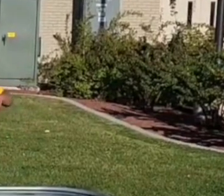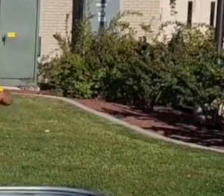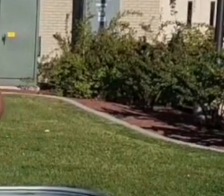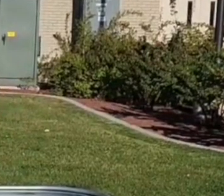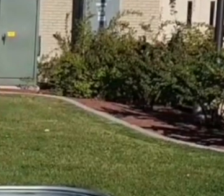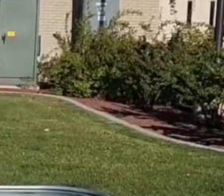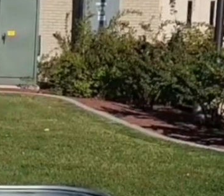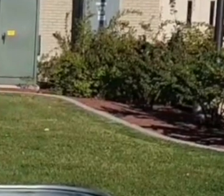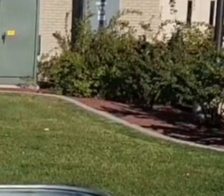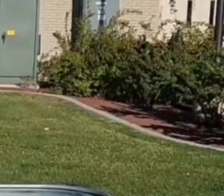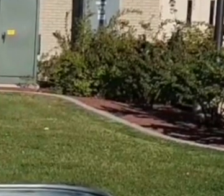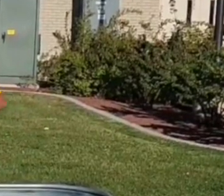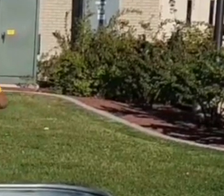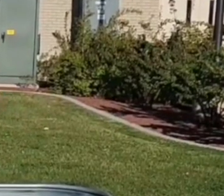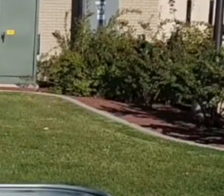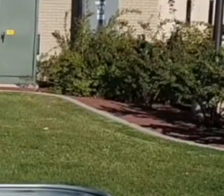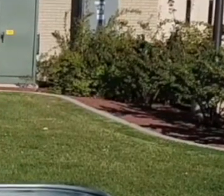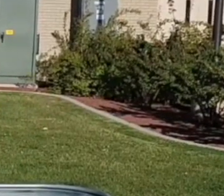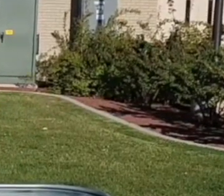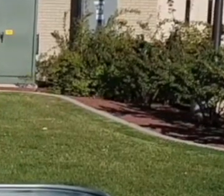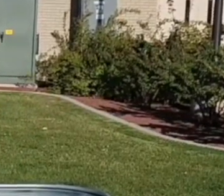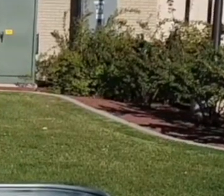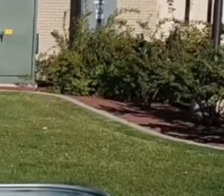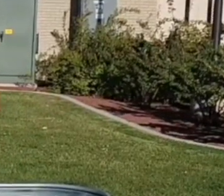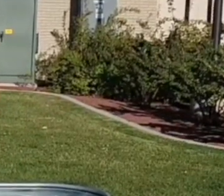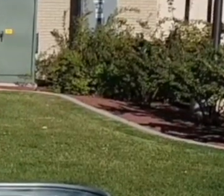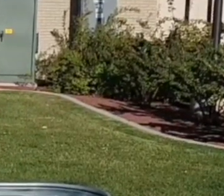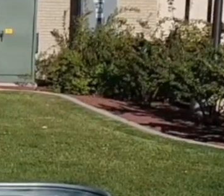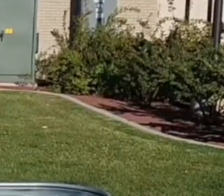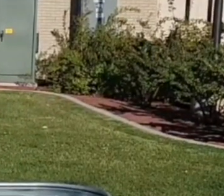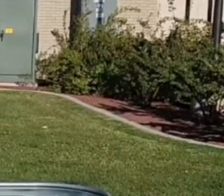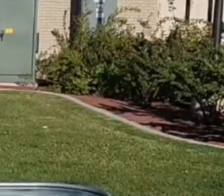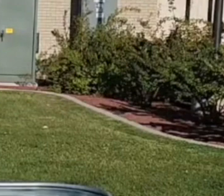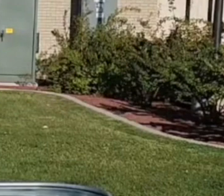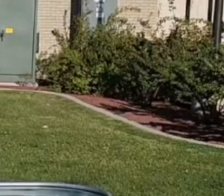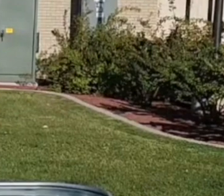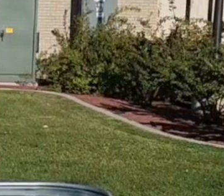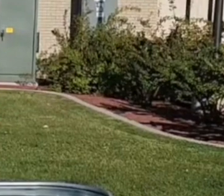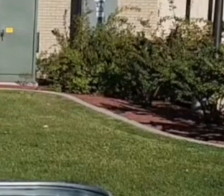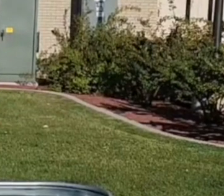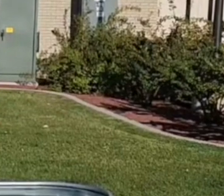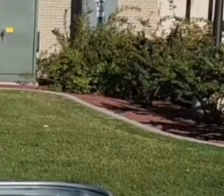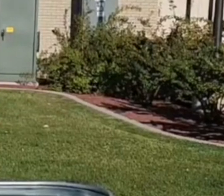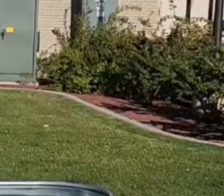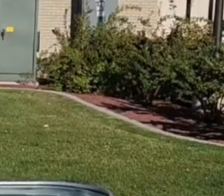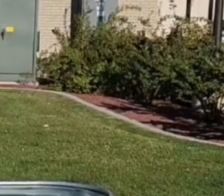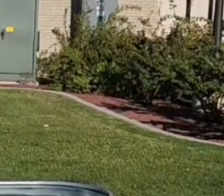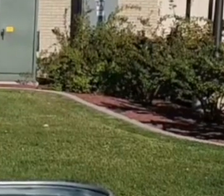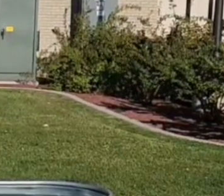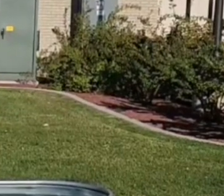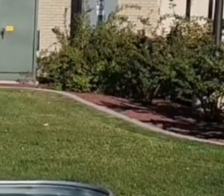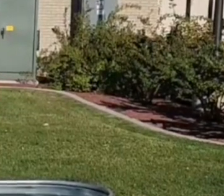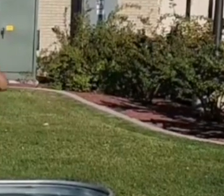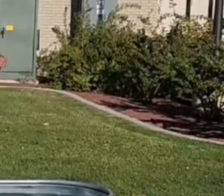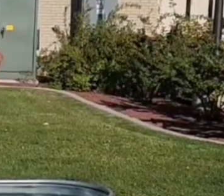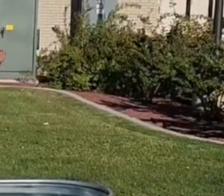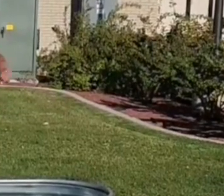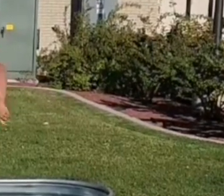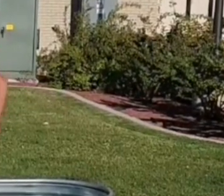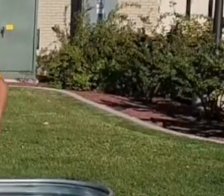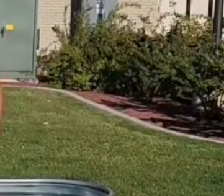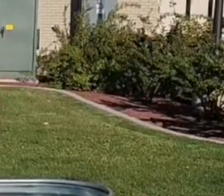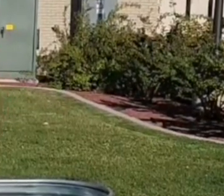ministry, our children's ministry, or our cafe. If you are interested, We'll see you at the Welcome Center